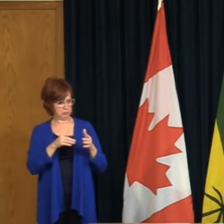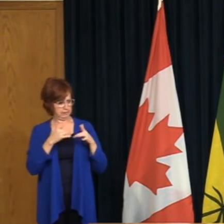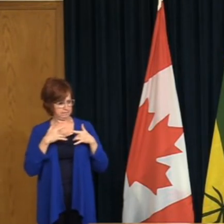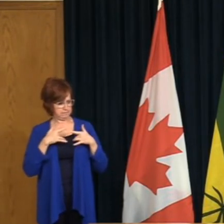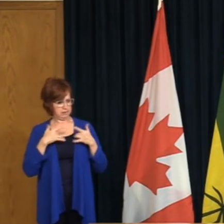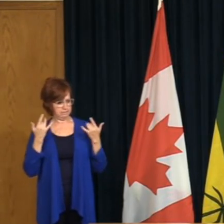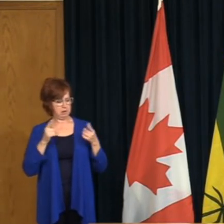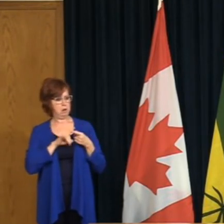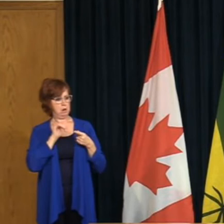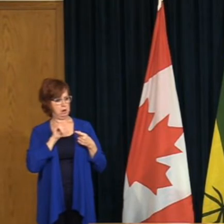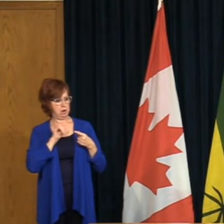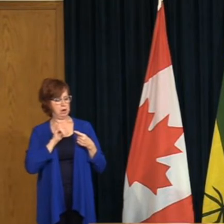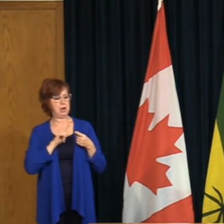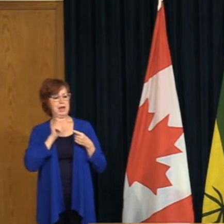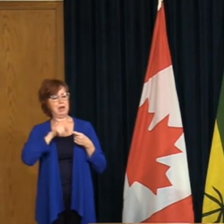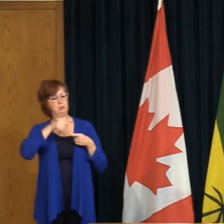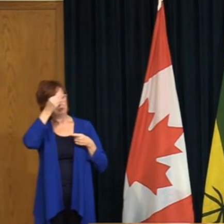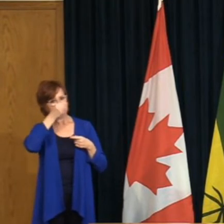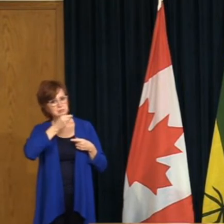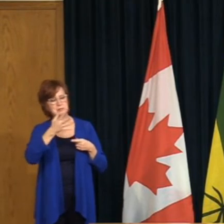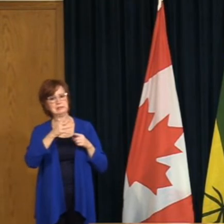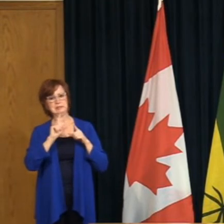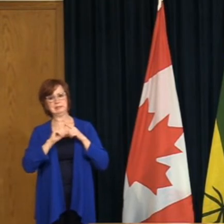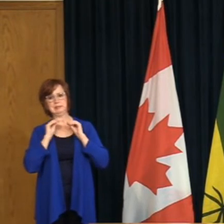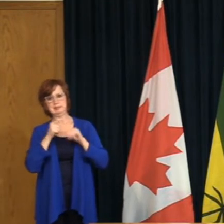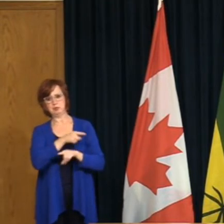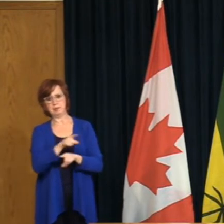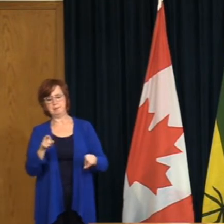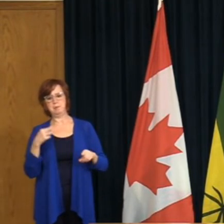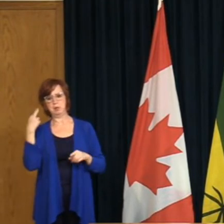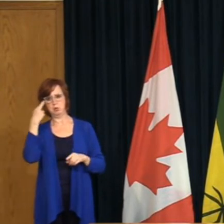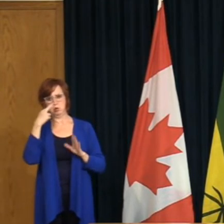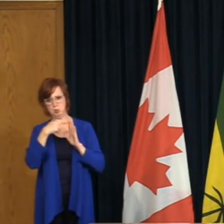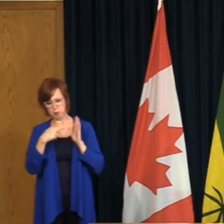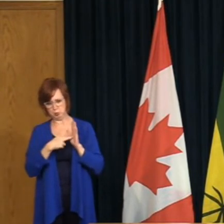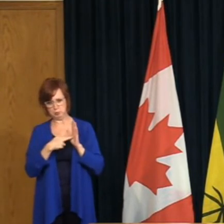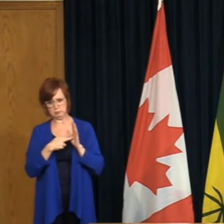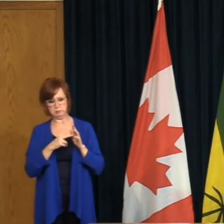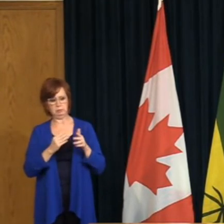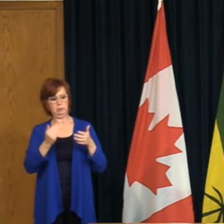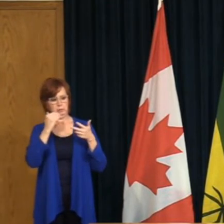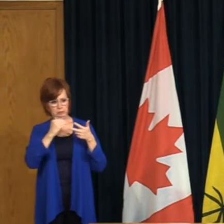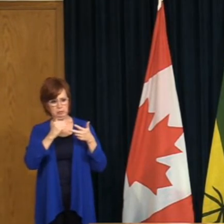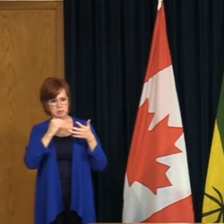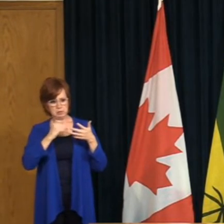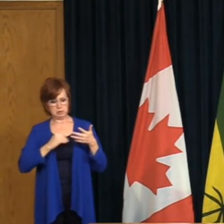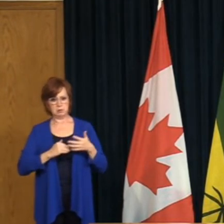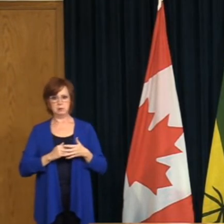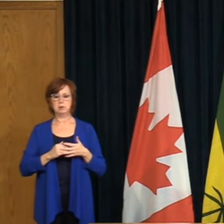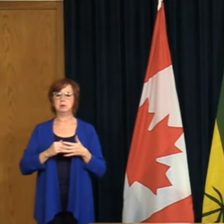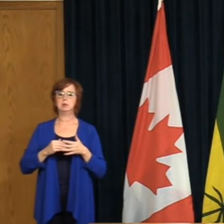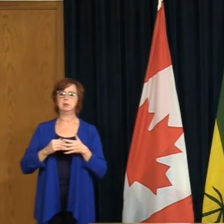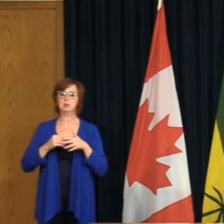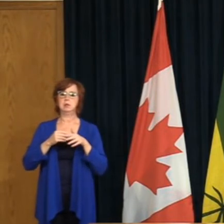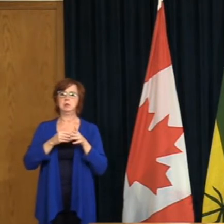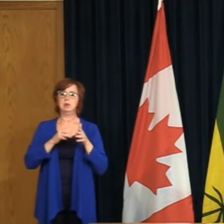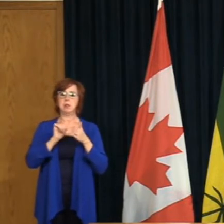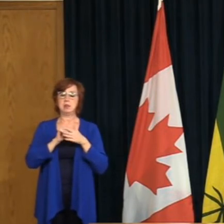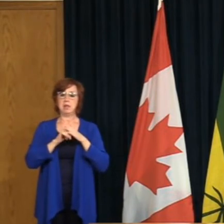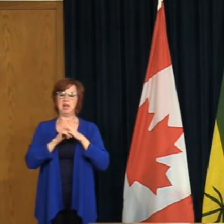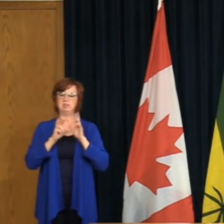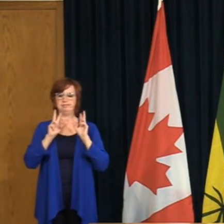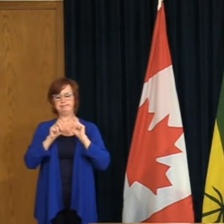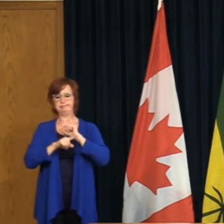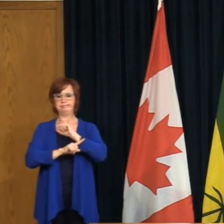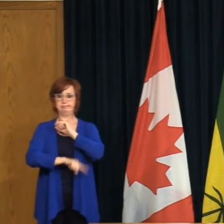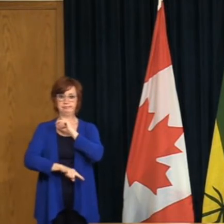that, what are the guidelines, what are the limitations, and even when we follow those, what are some